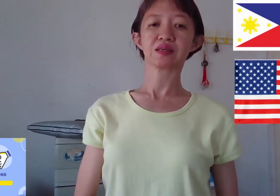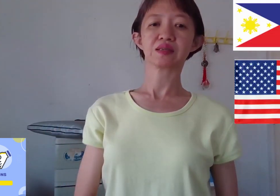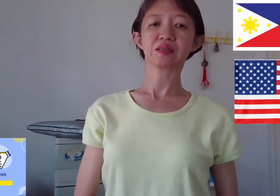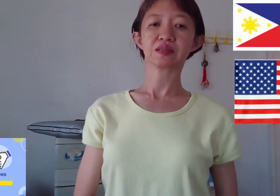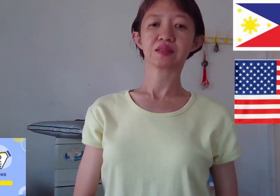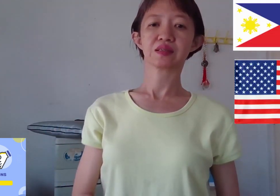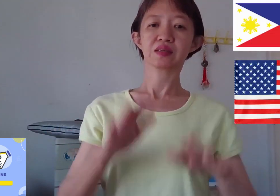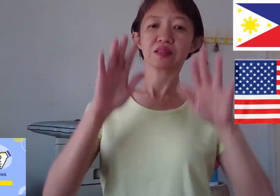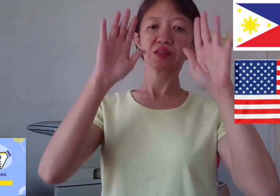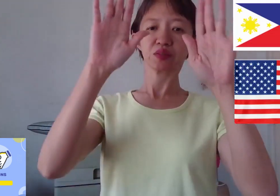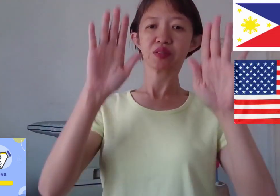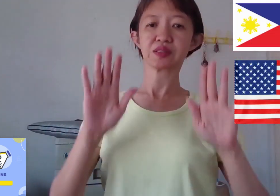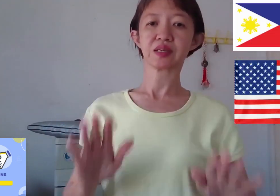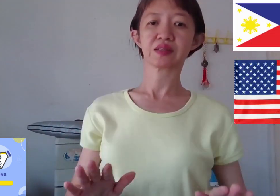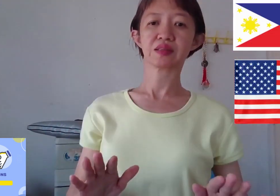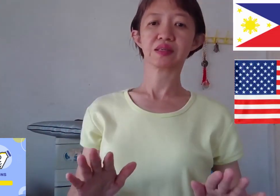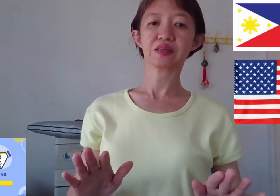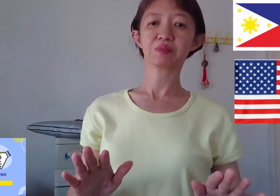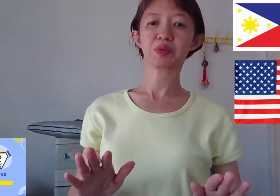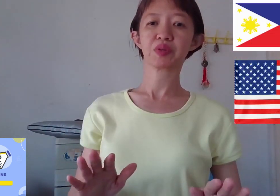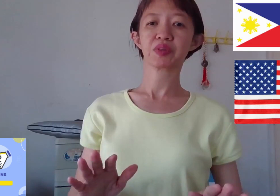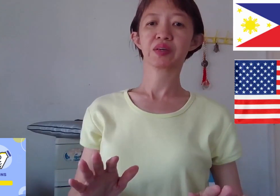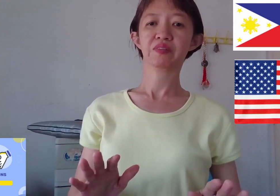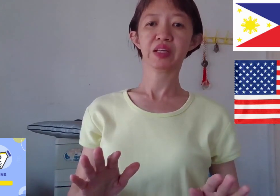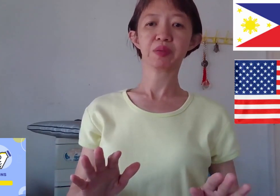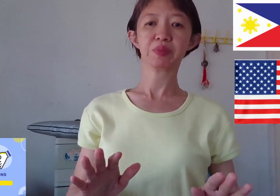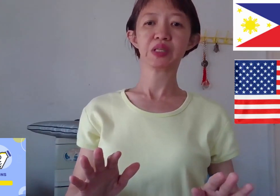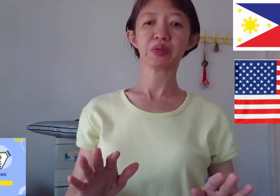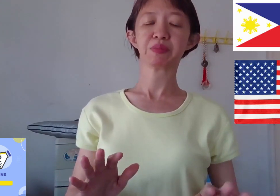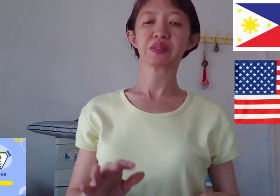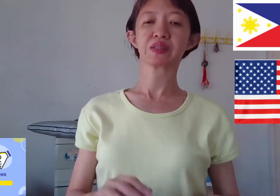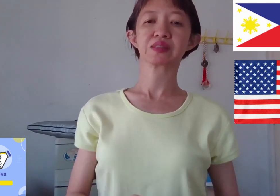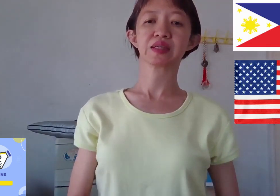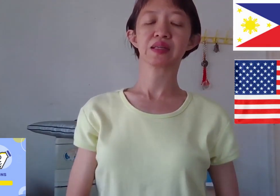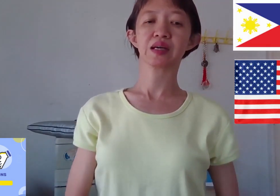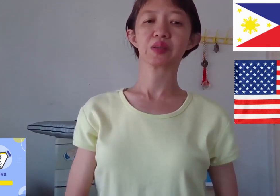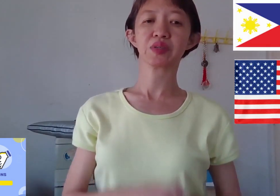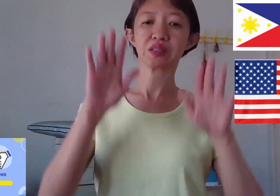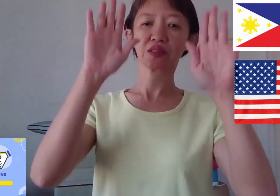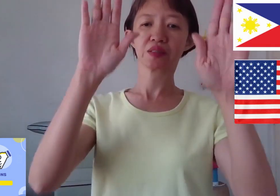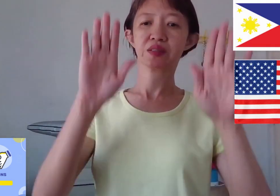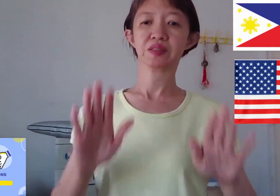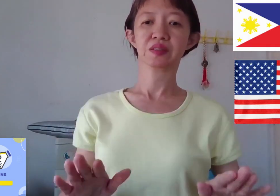Sunday, so this is Sunday in both Filipino and American Sign Language.